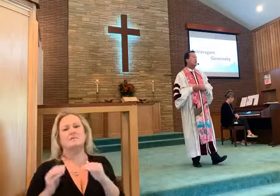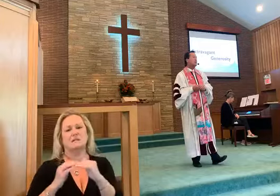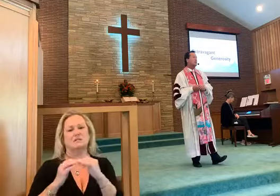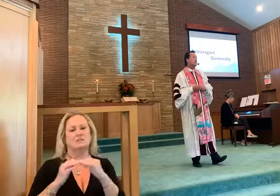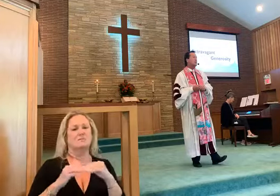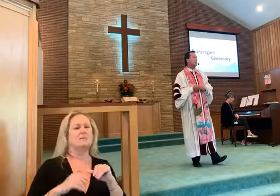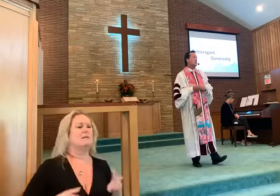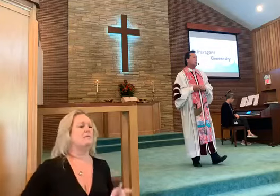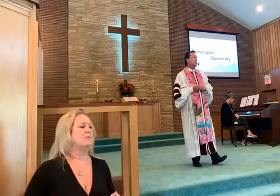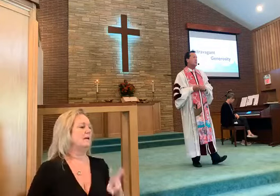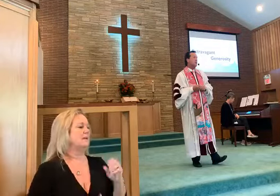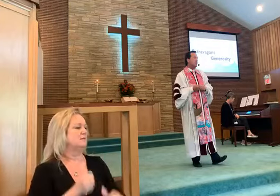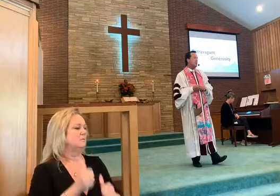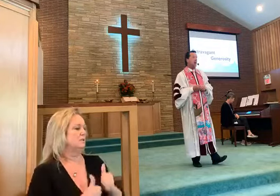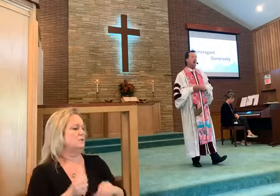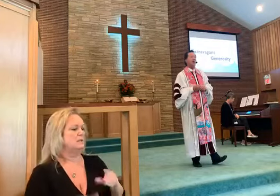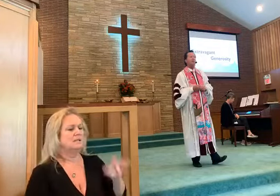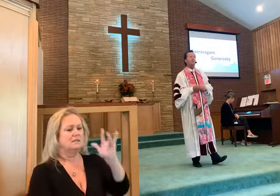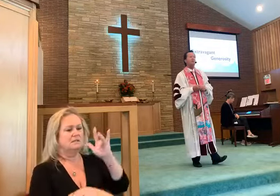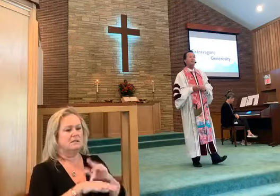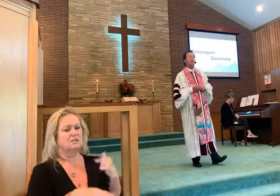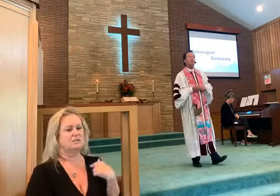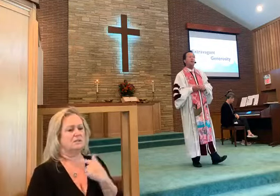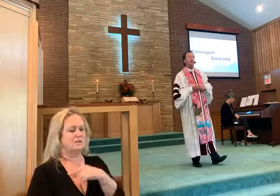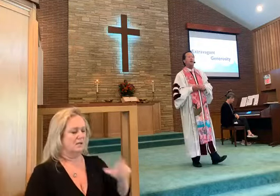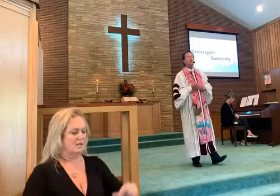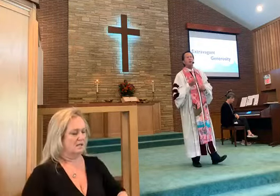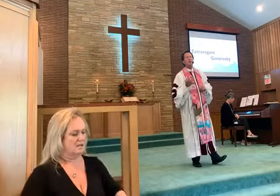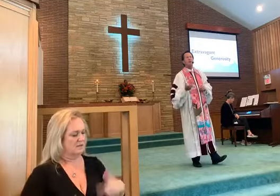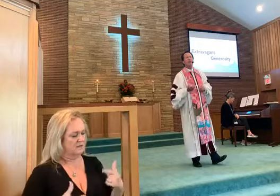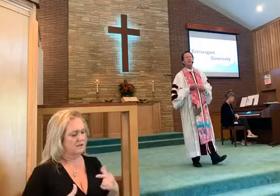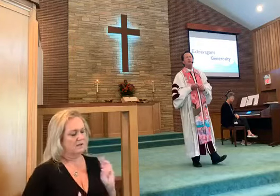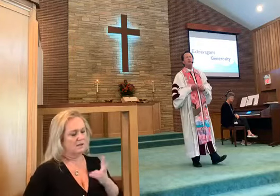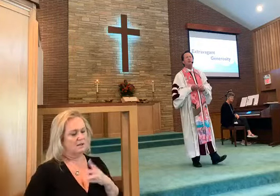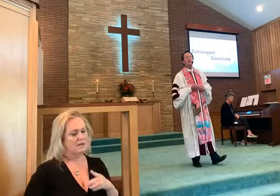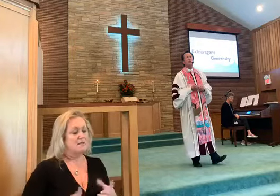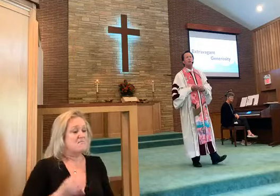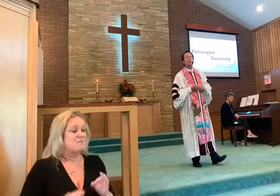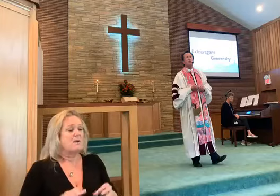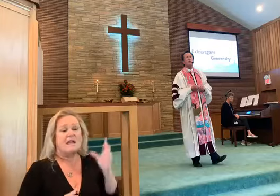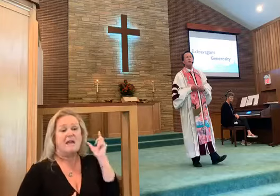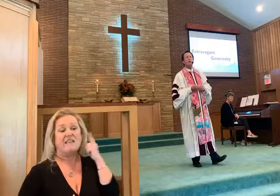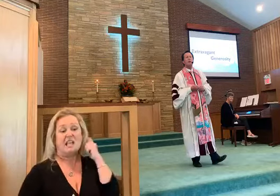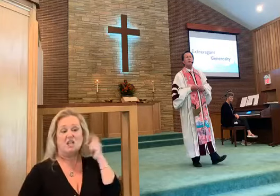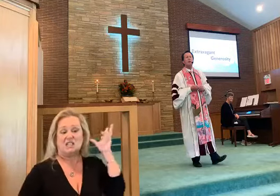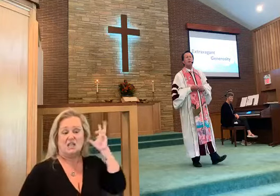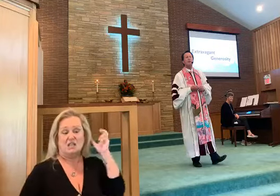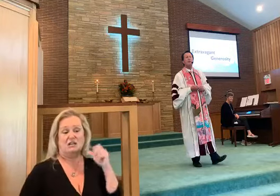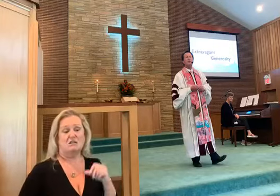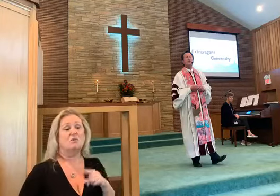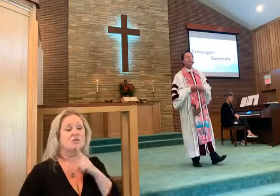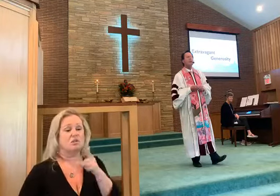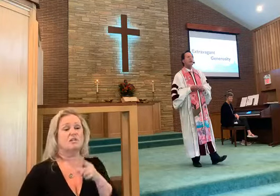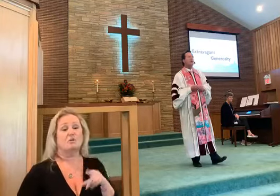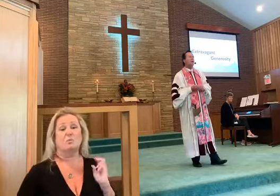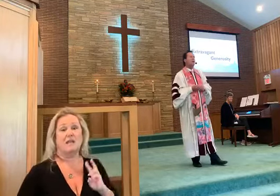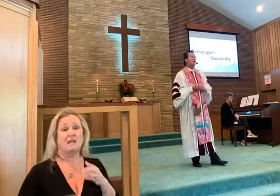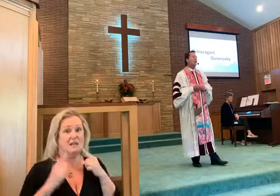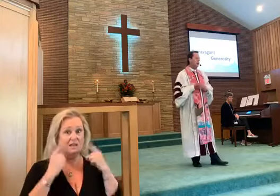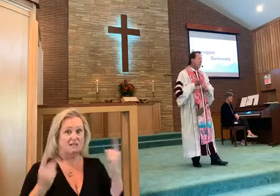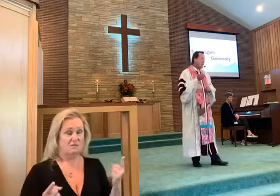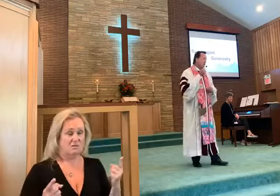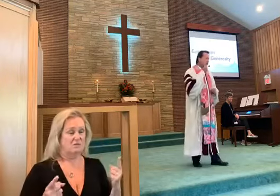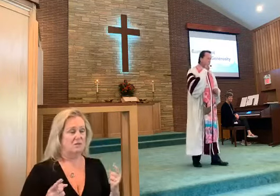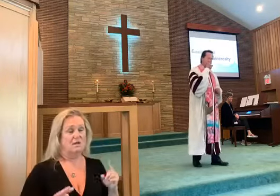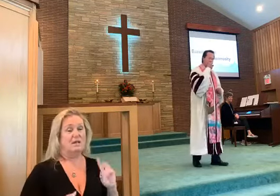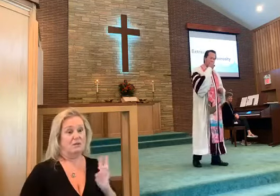in the ways in which it touches our lives. And so if we have ears to hear, certainly we can respond.